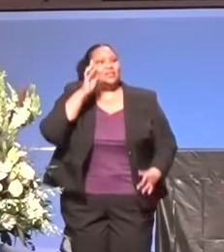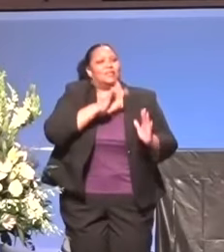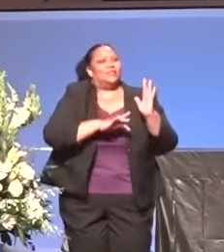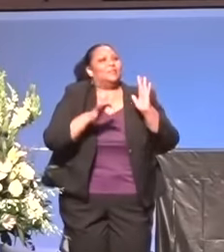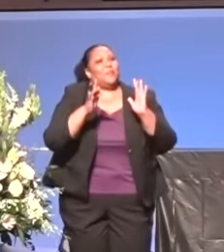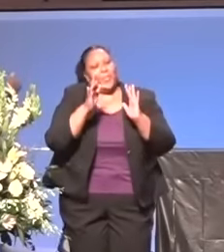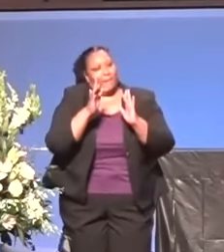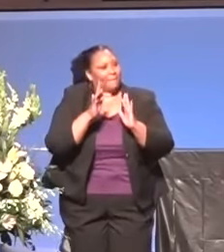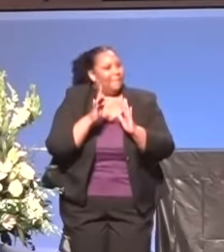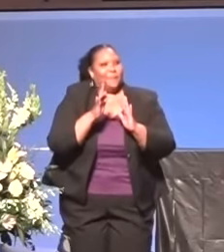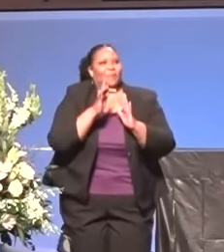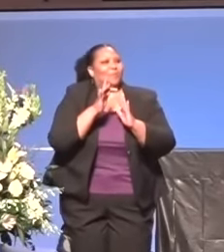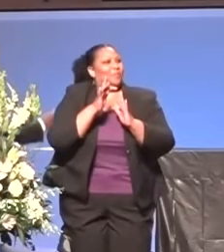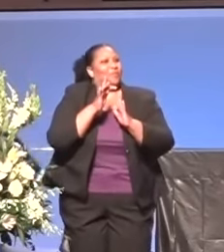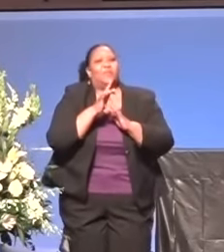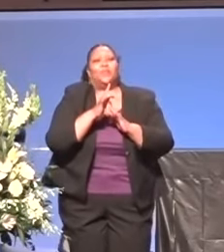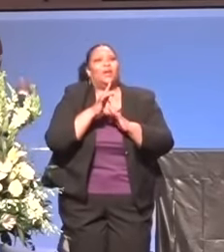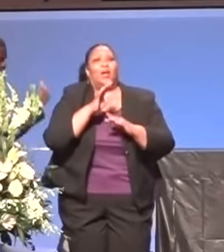Jesus.